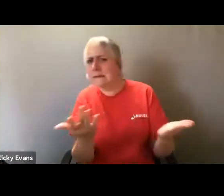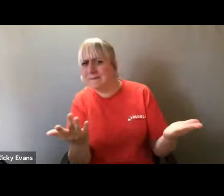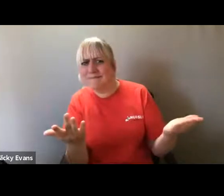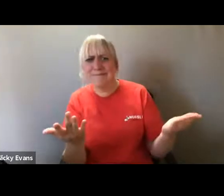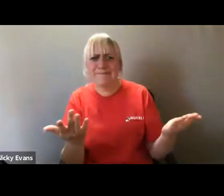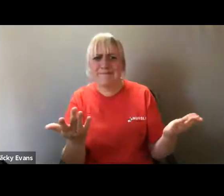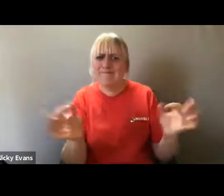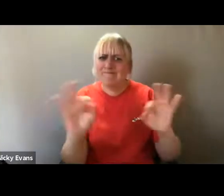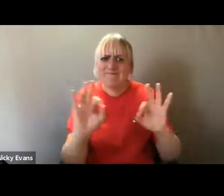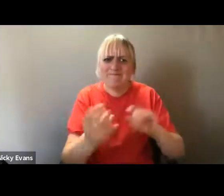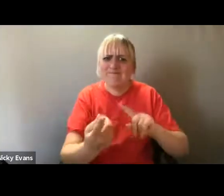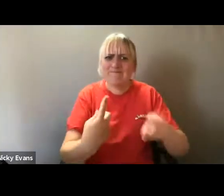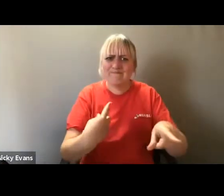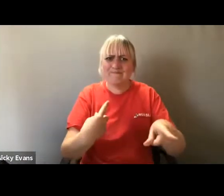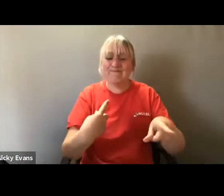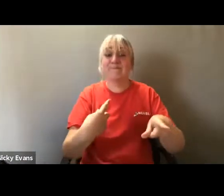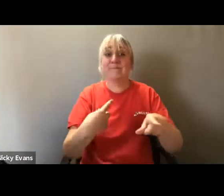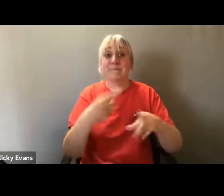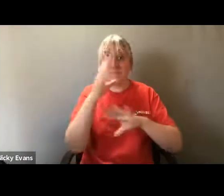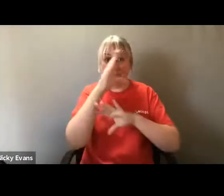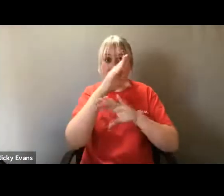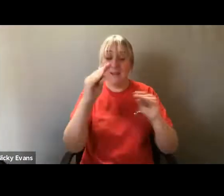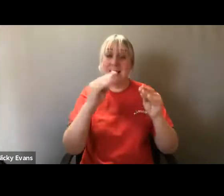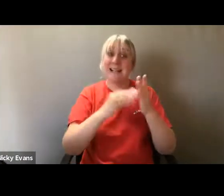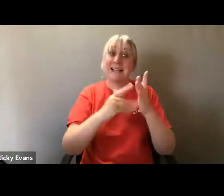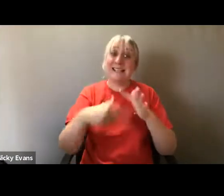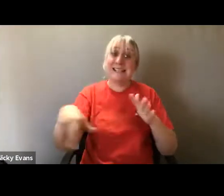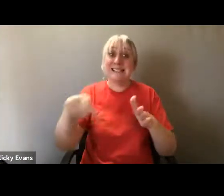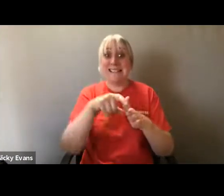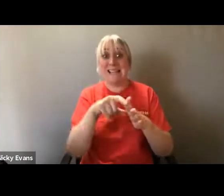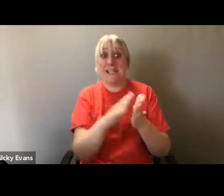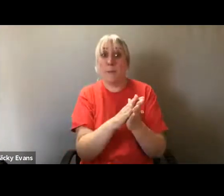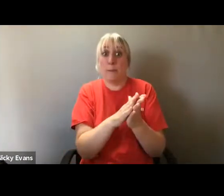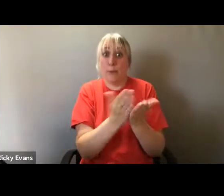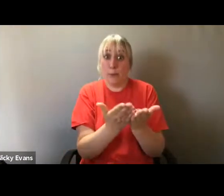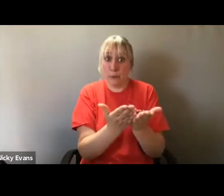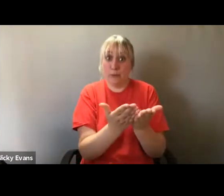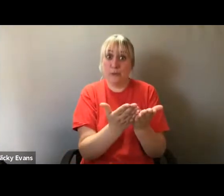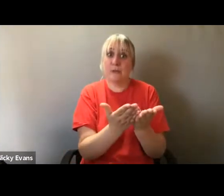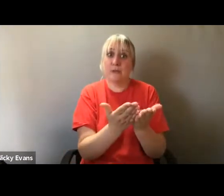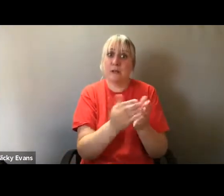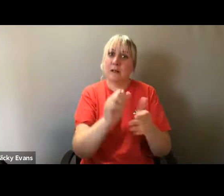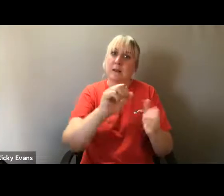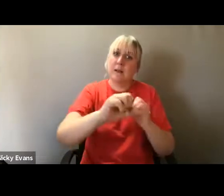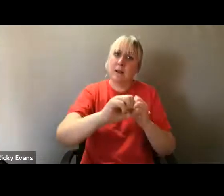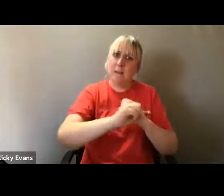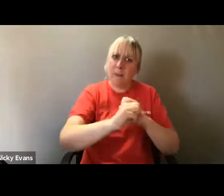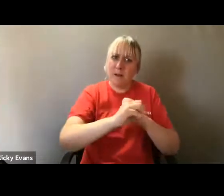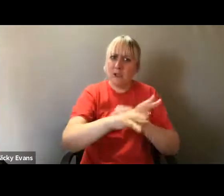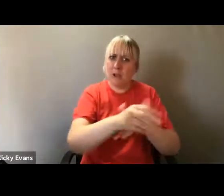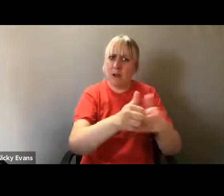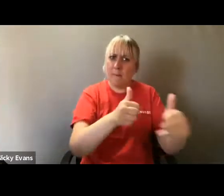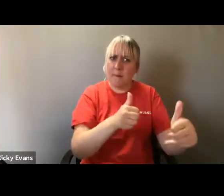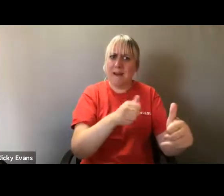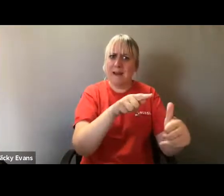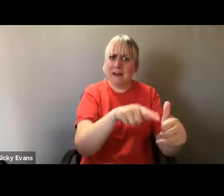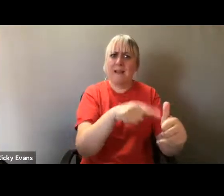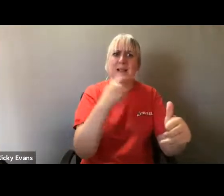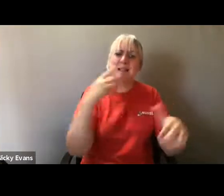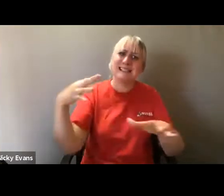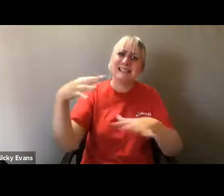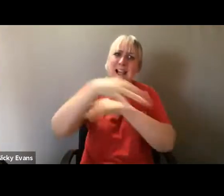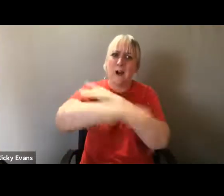Unfortunately, Z Books was taken over by Bloomsbury, who halved the number of copies printed, and the book sold out,